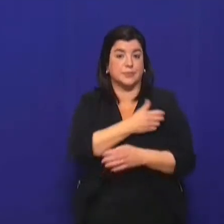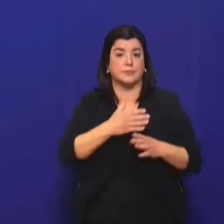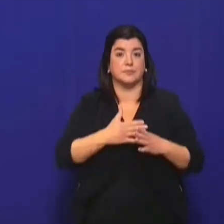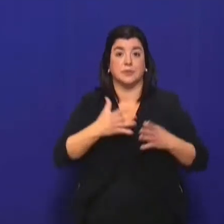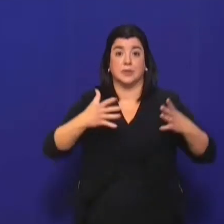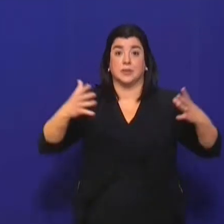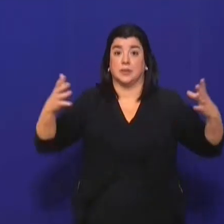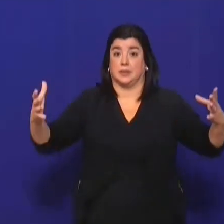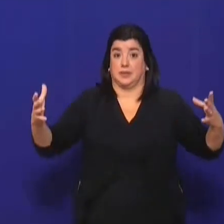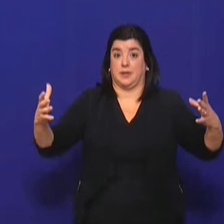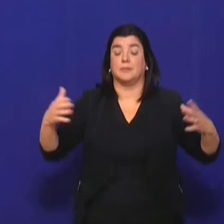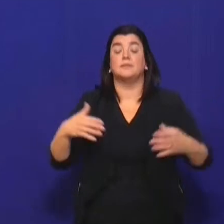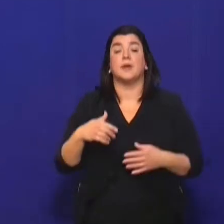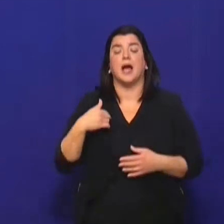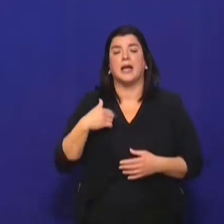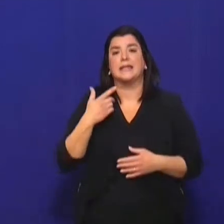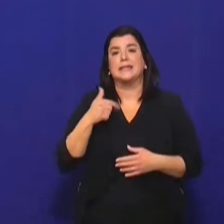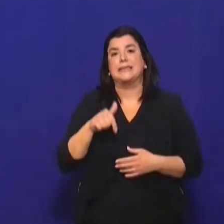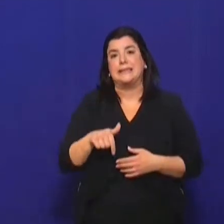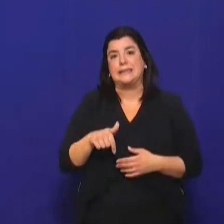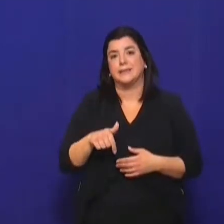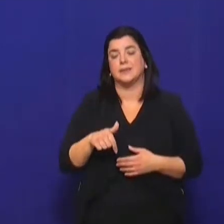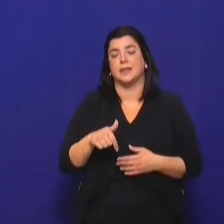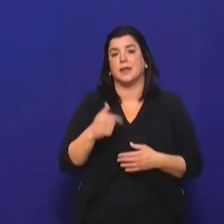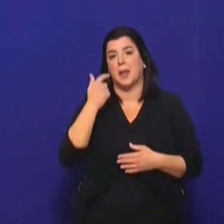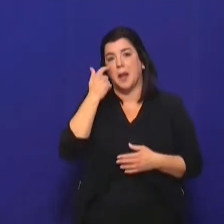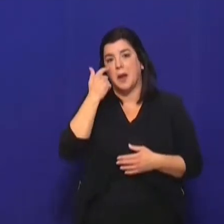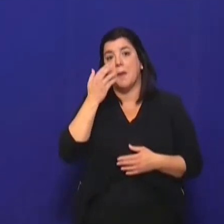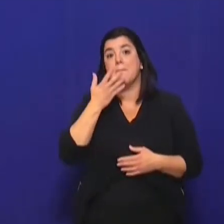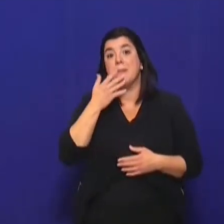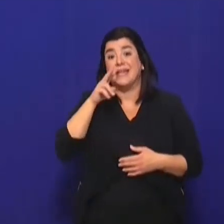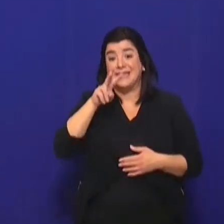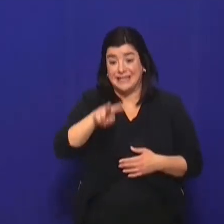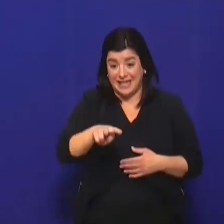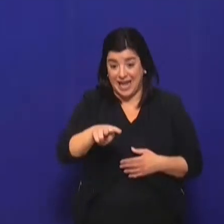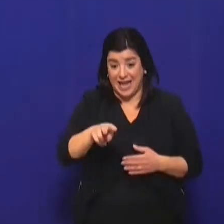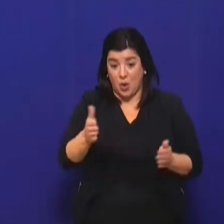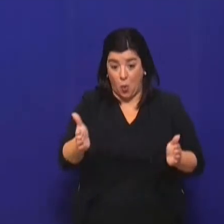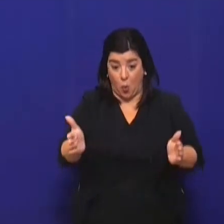nagħtu u issa qegħdin fi stadju li kif nhar ta' tnejn jiġu